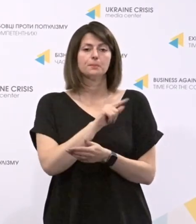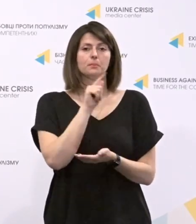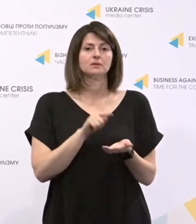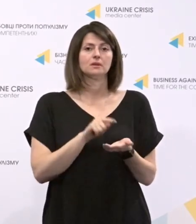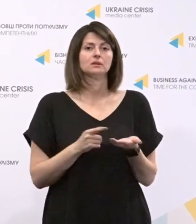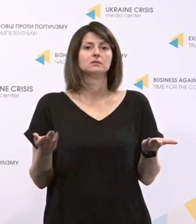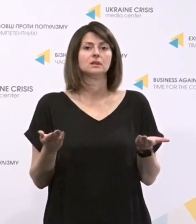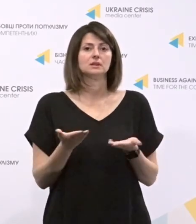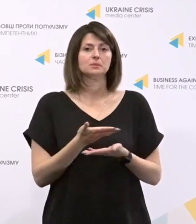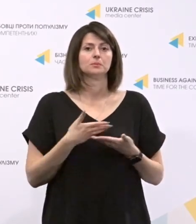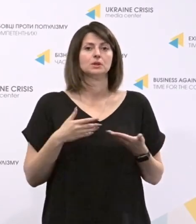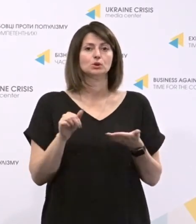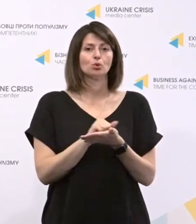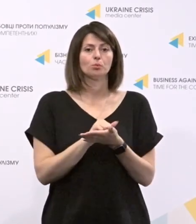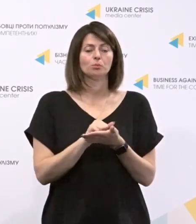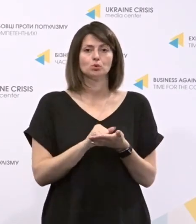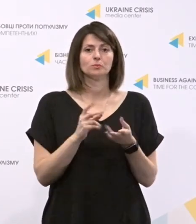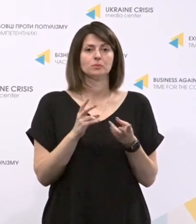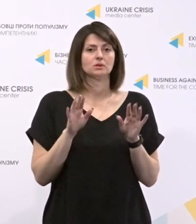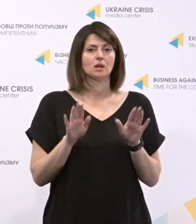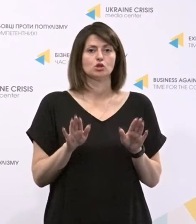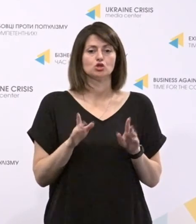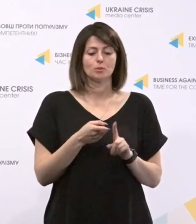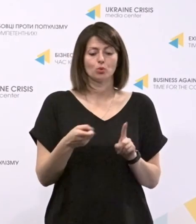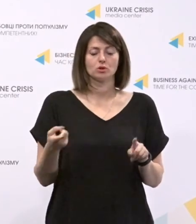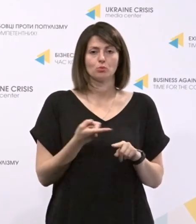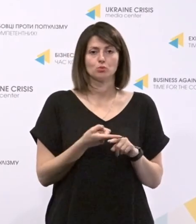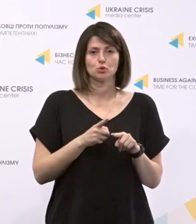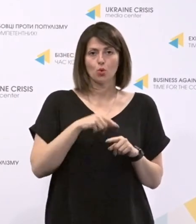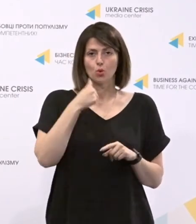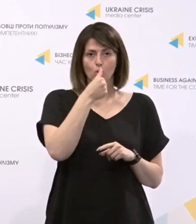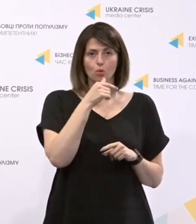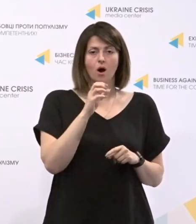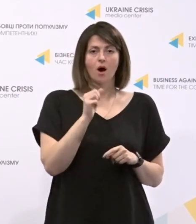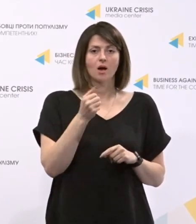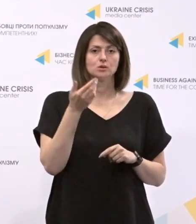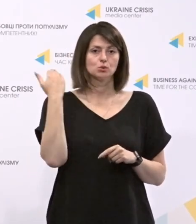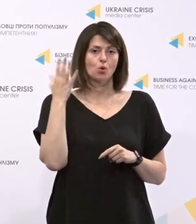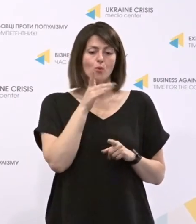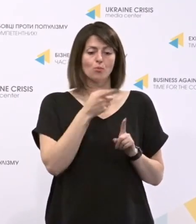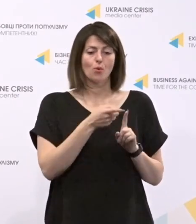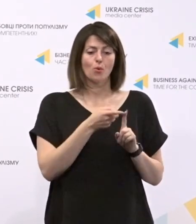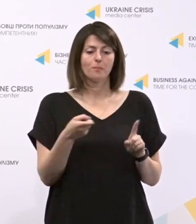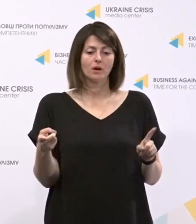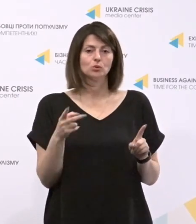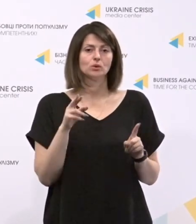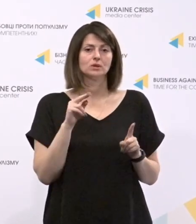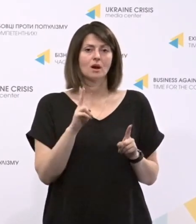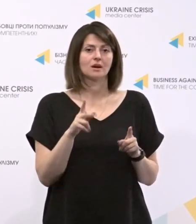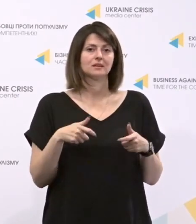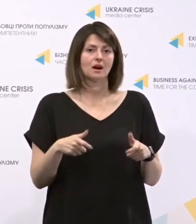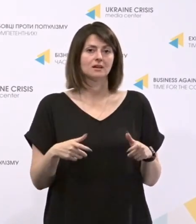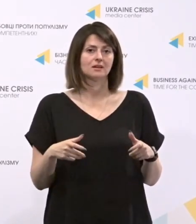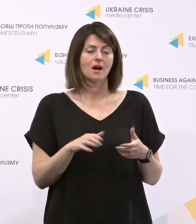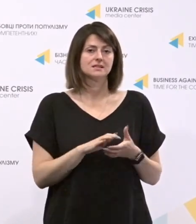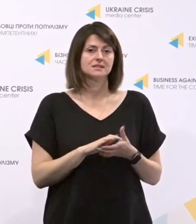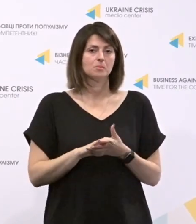last year but really since the UN General Assembly back in General Assembly resolution of